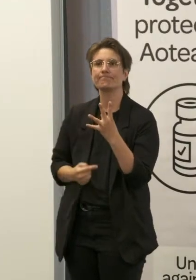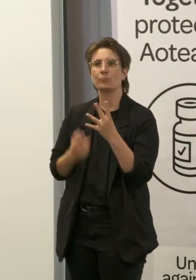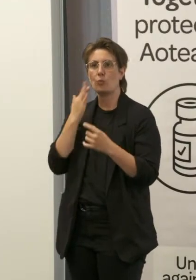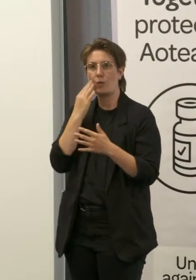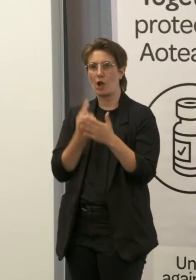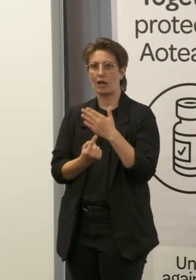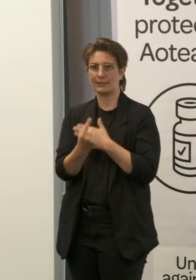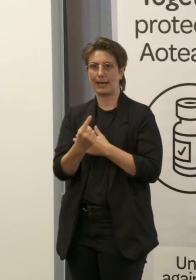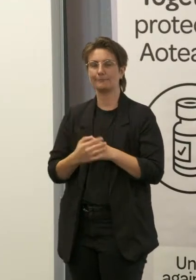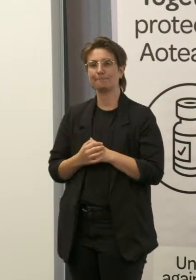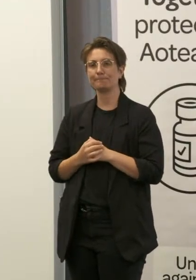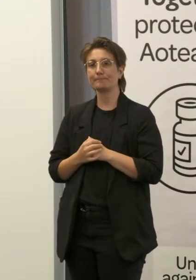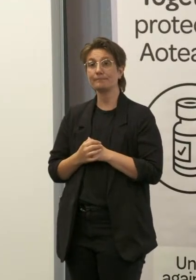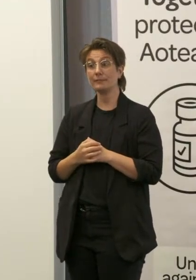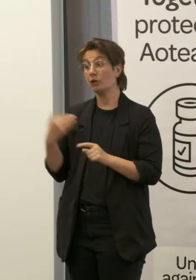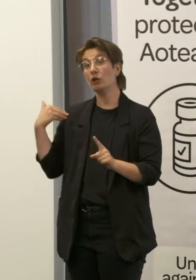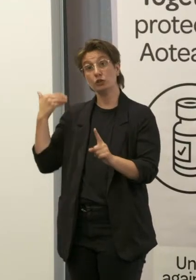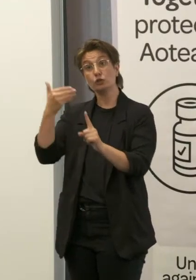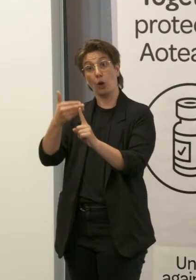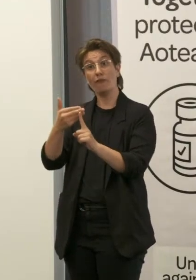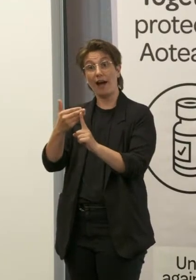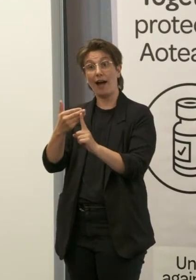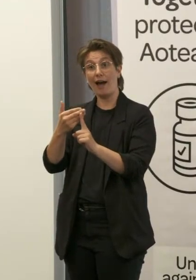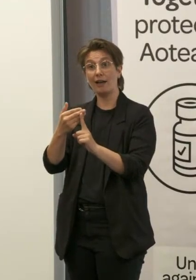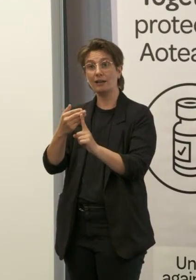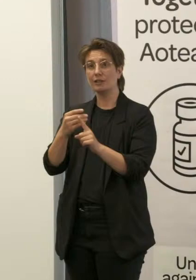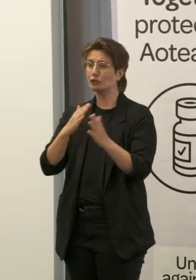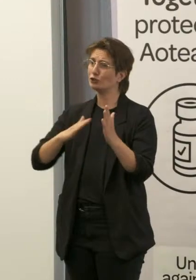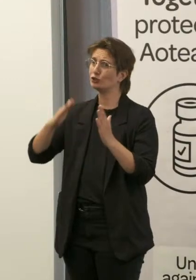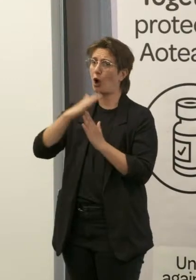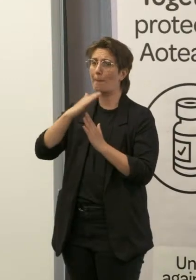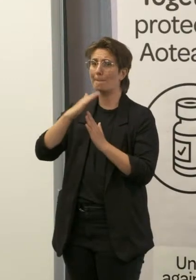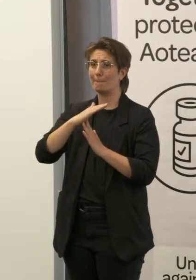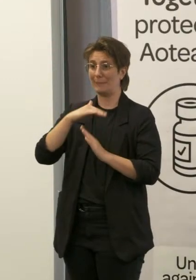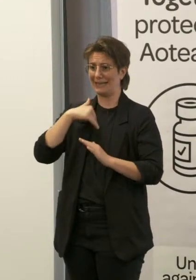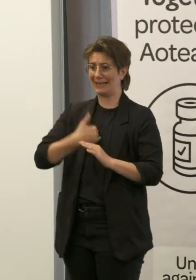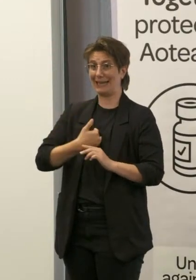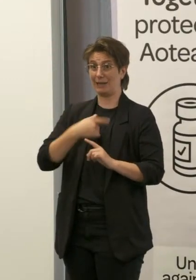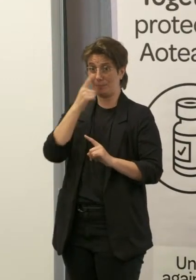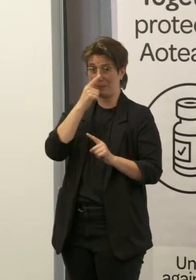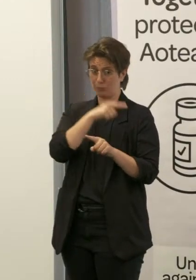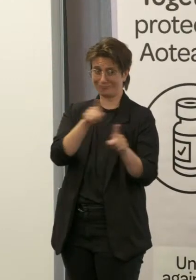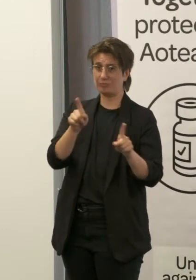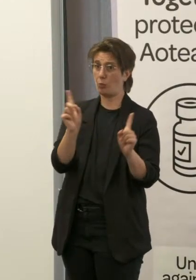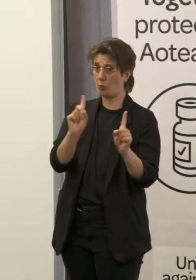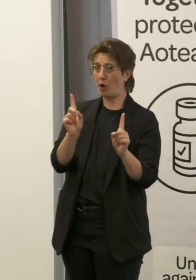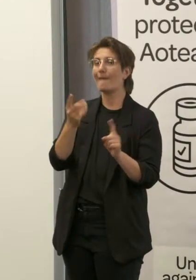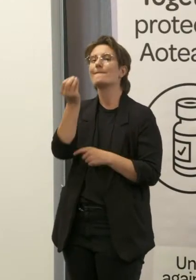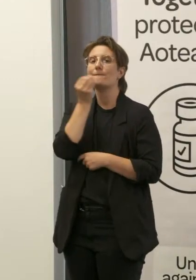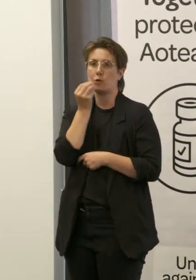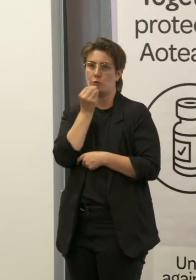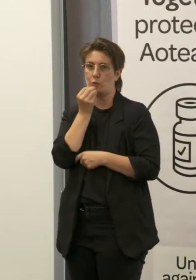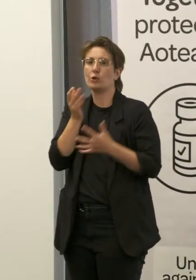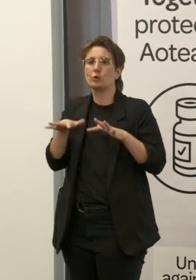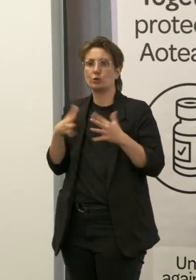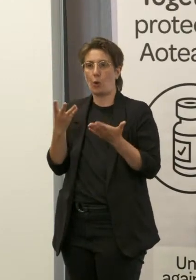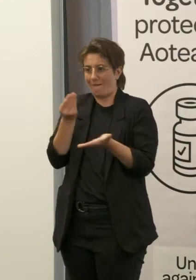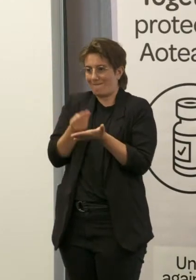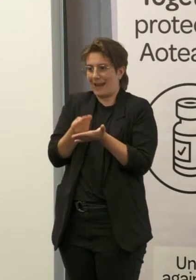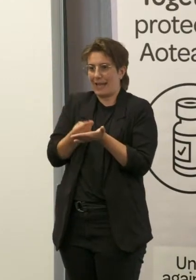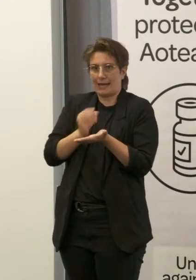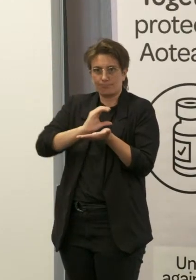need has been food, and as a result, we've funded 205 food organisations throughout the country as well to support the welfare